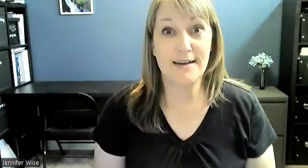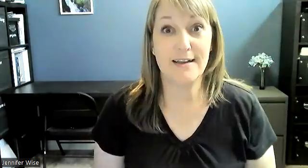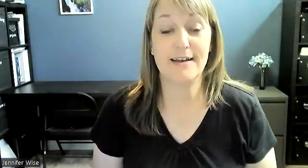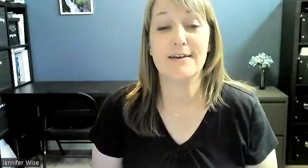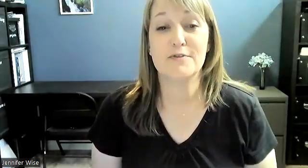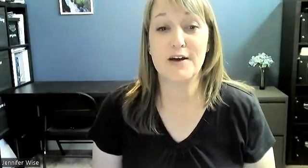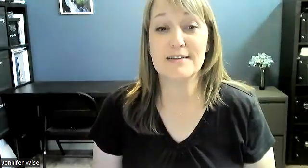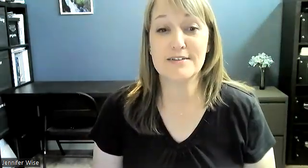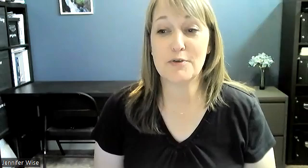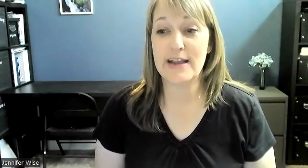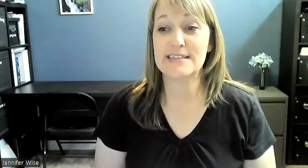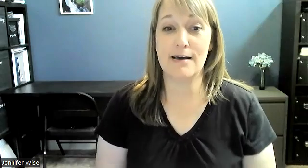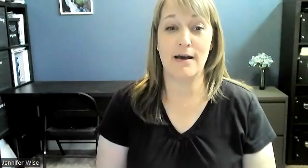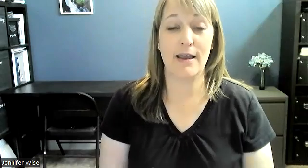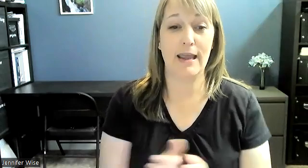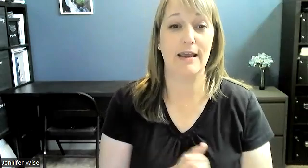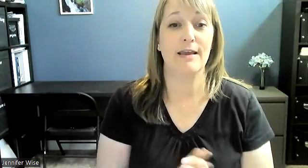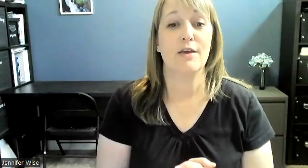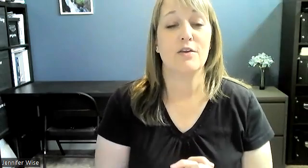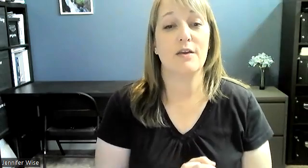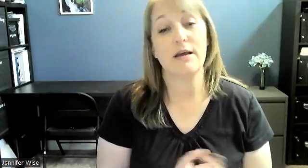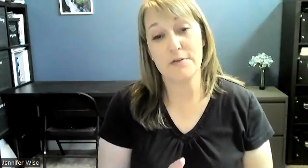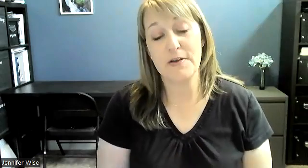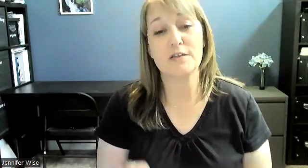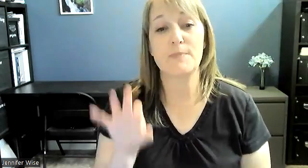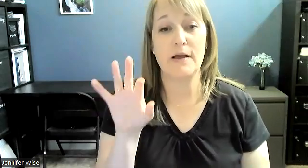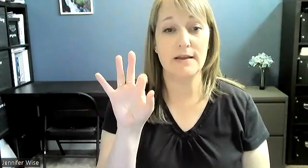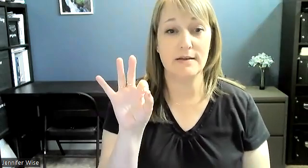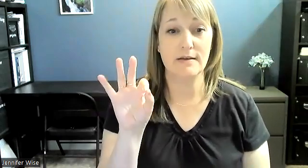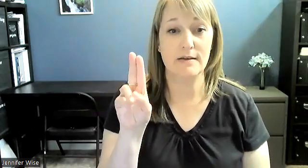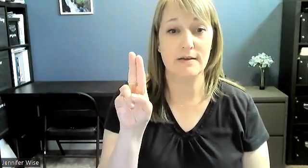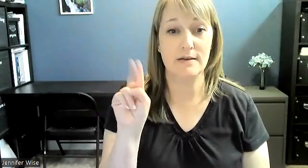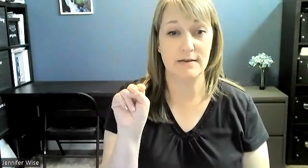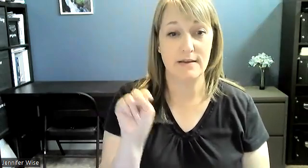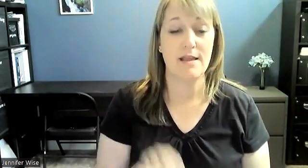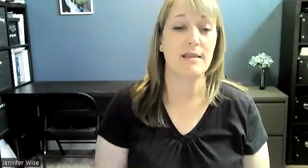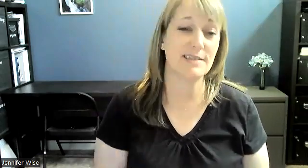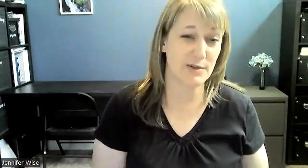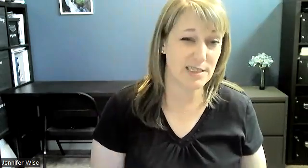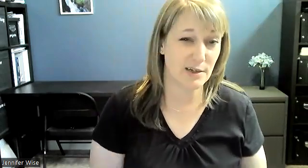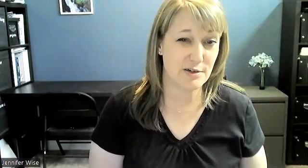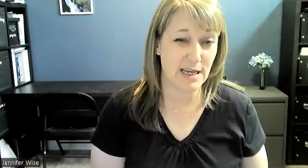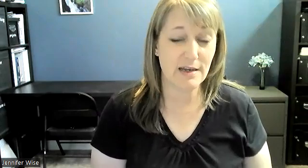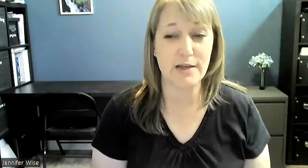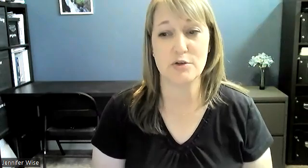Fun. Fun is a great sign. You can either finger spell it. That's how it's done in your signing naturally